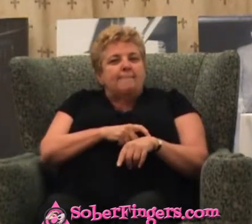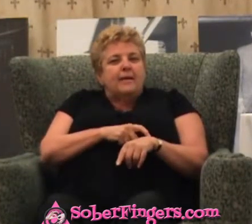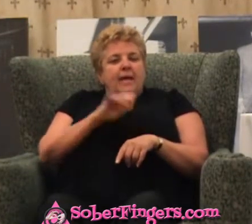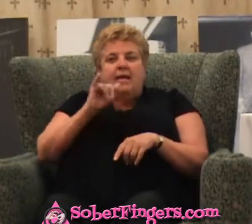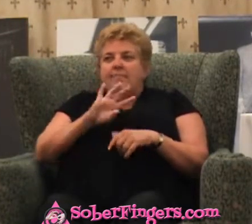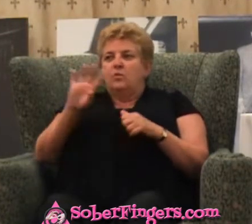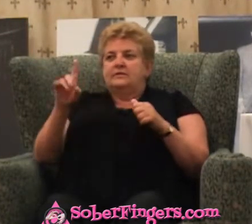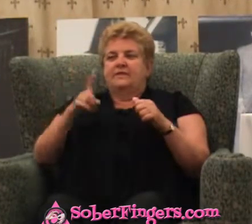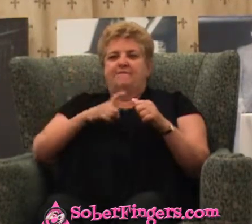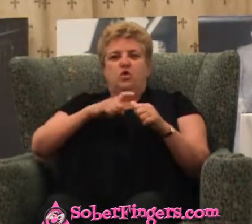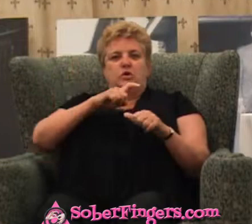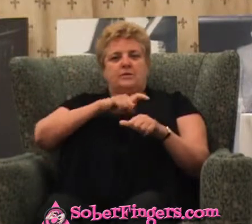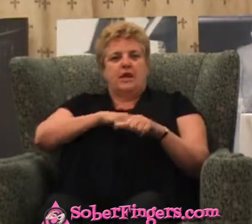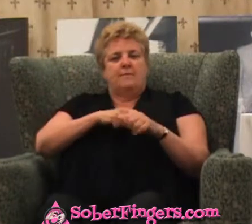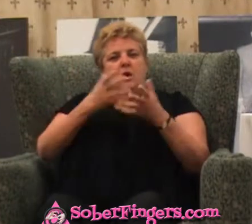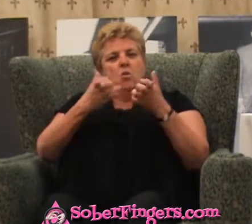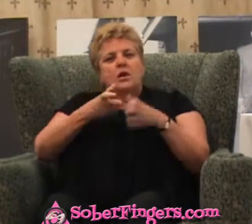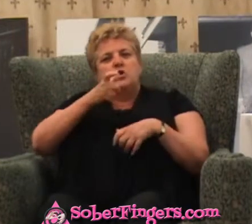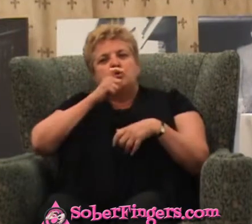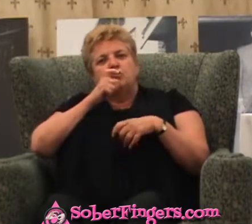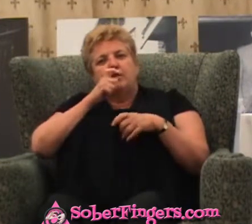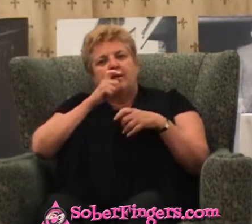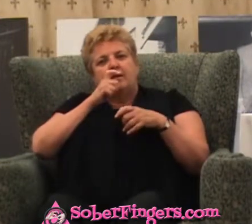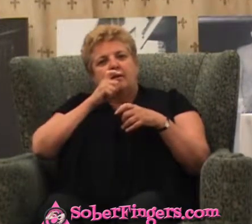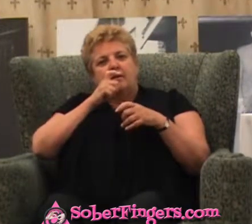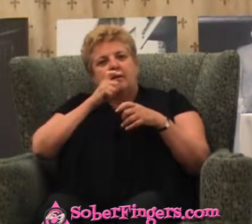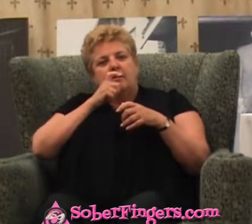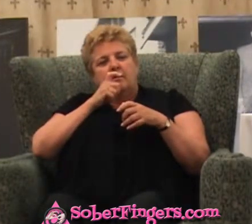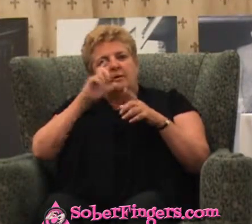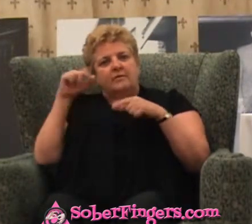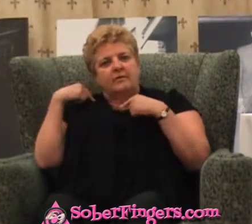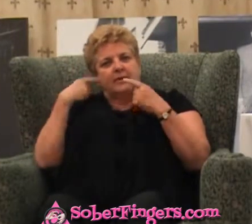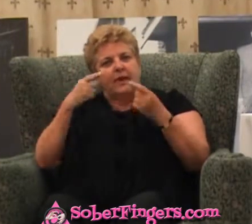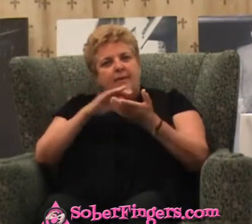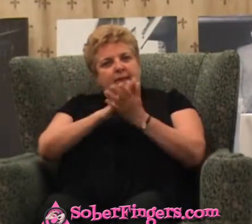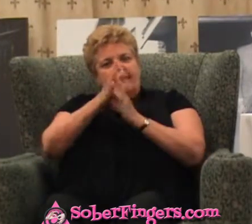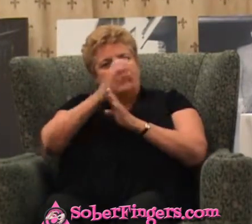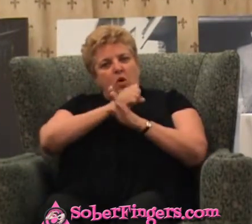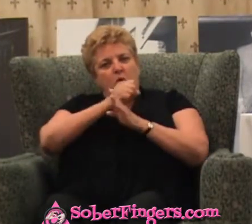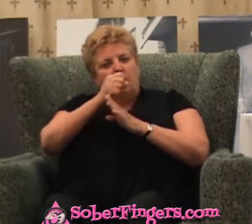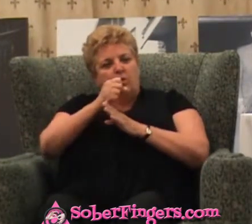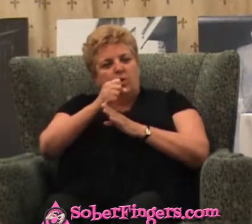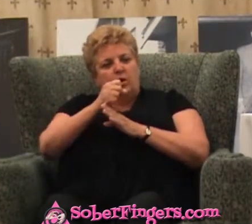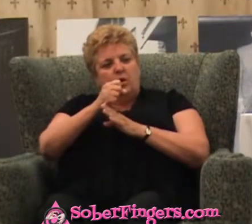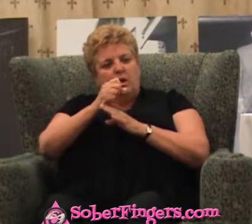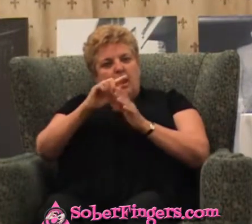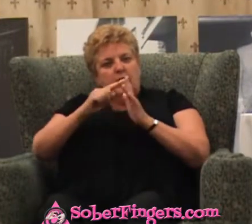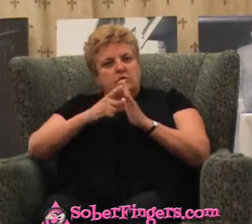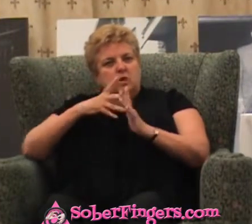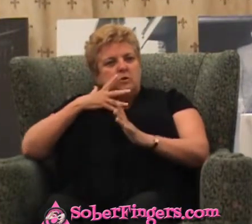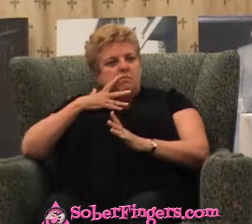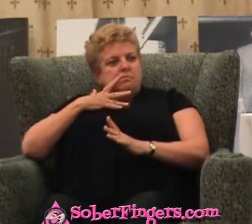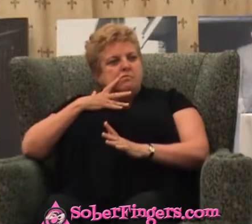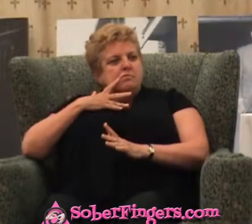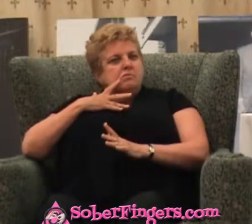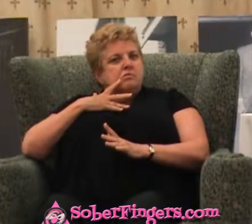have wanted to drink since I got sober. And I started to salivate. You know the tingling here?